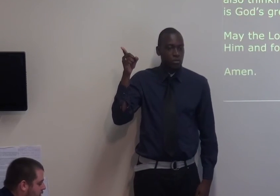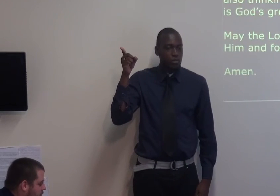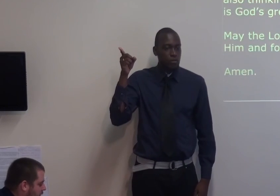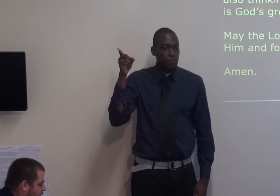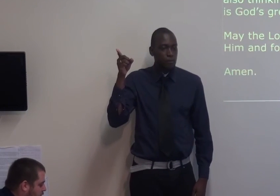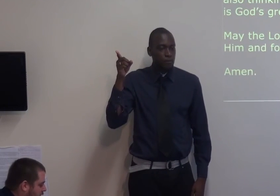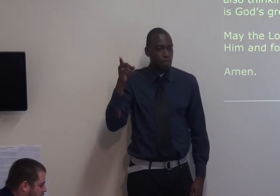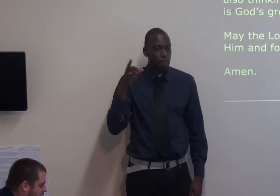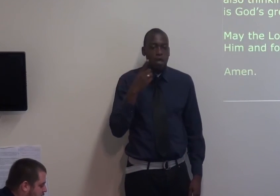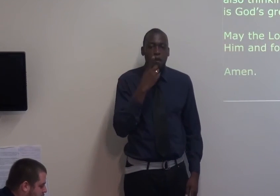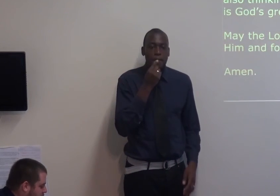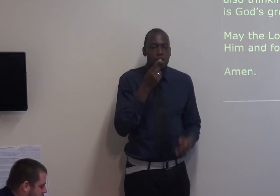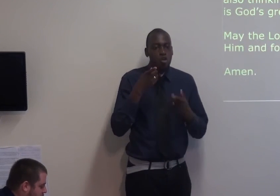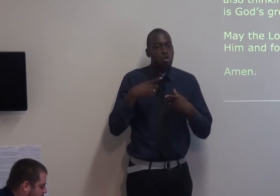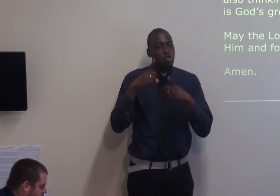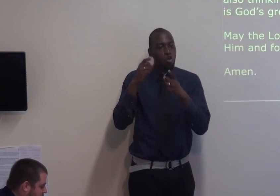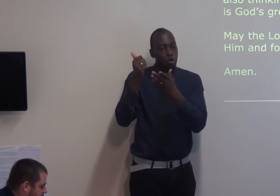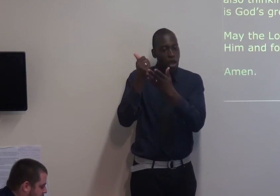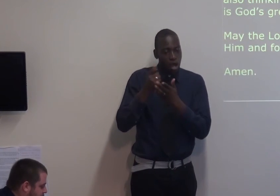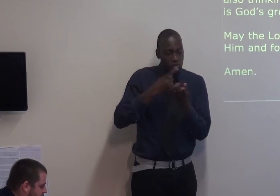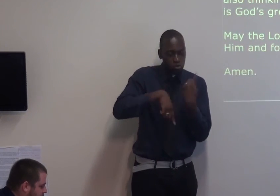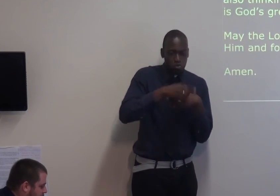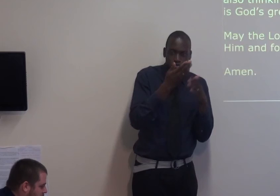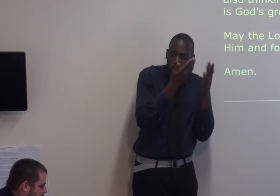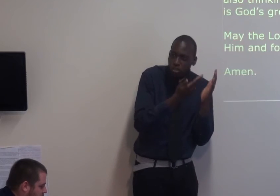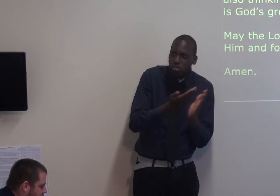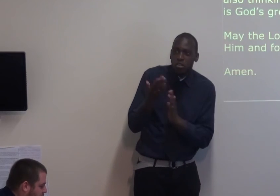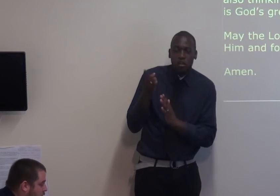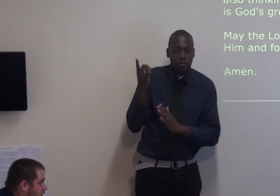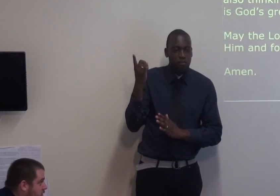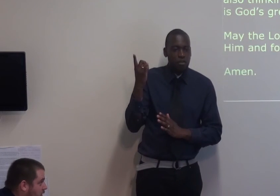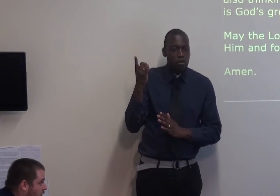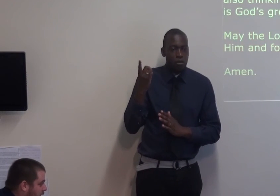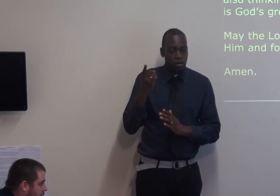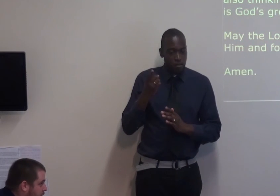May the Lord help us all to serve him and focus on him.